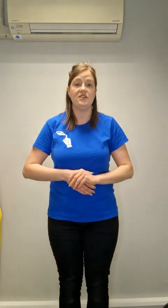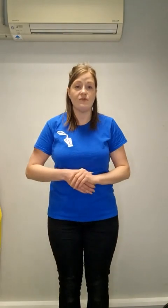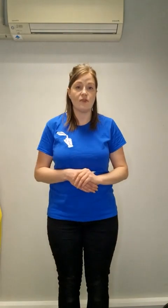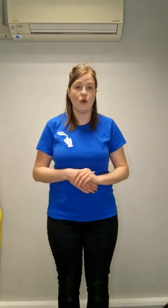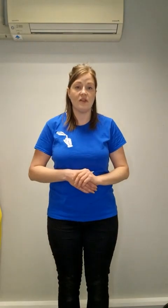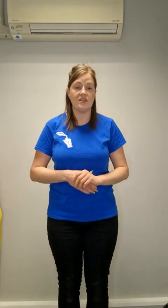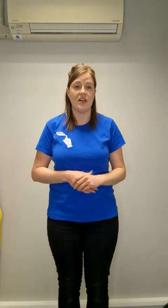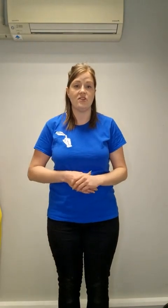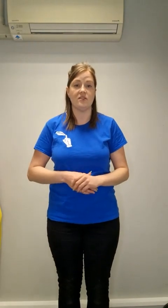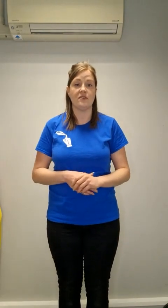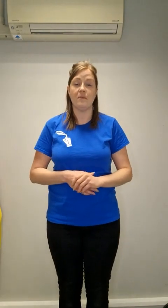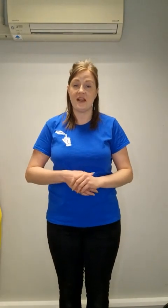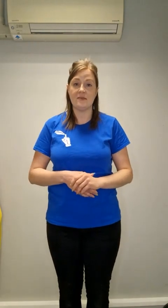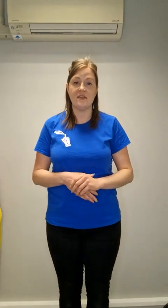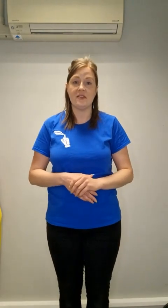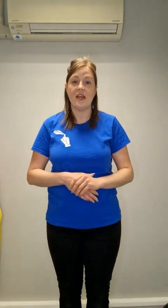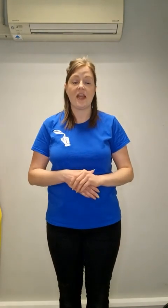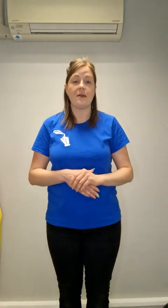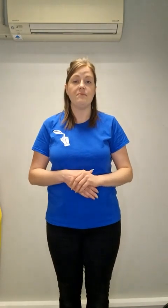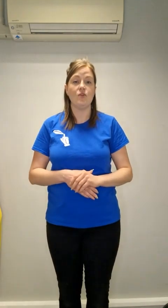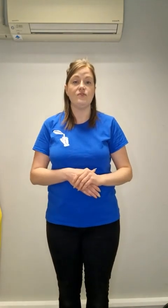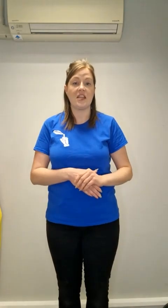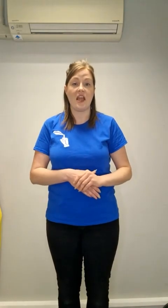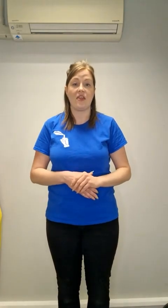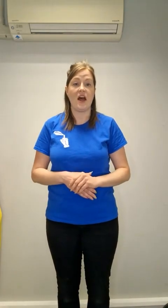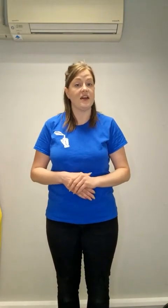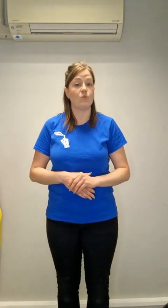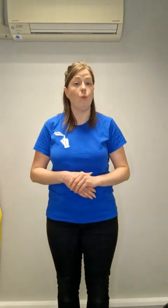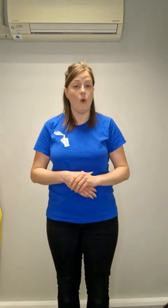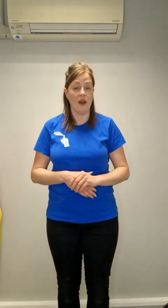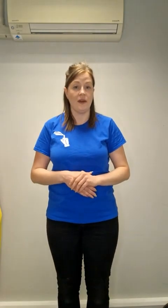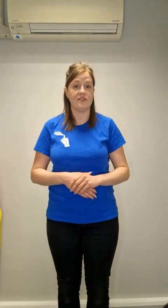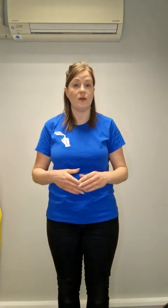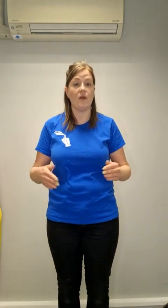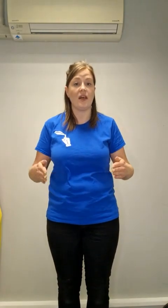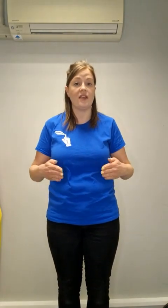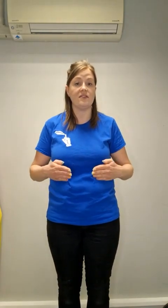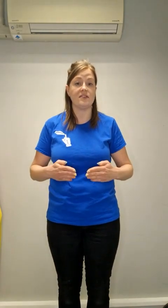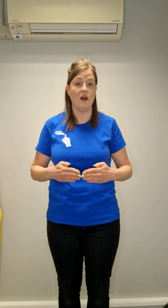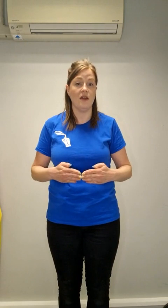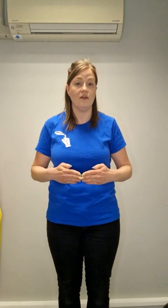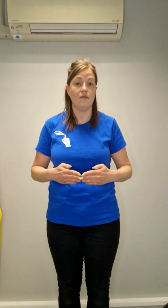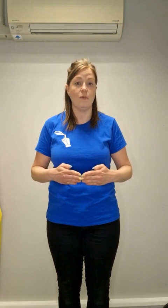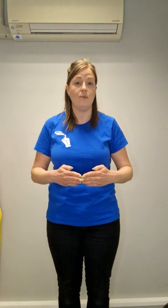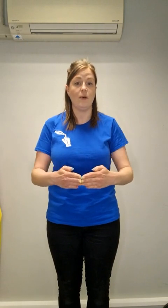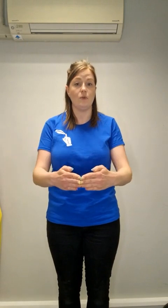different orientations and placements can move together as one. So like in the sign for boat.